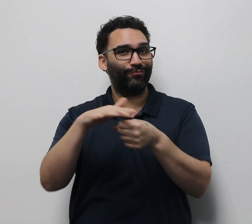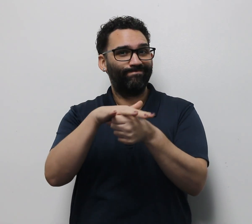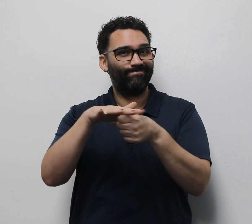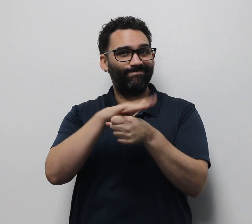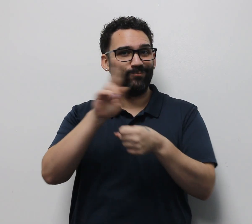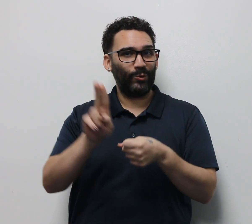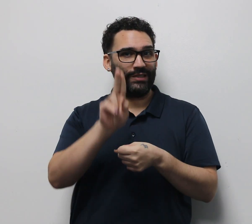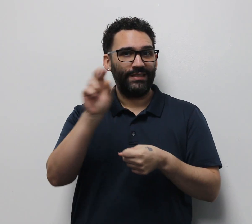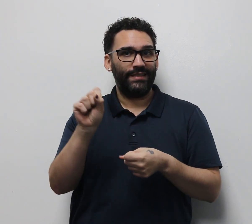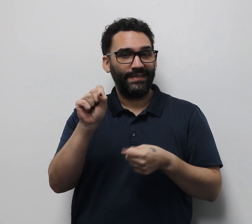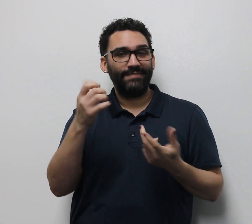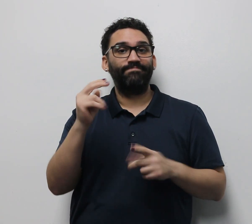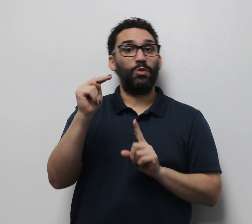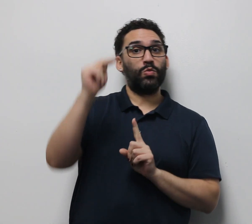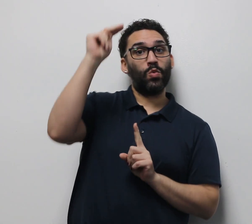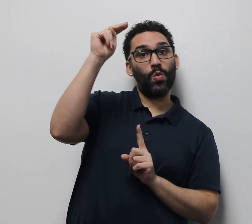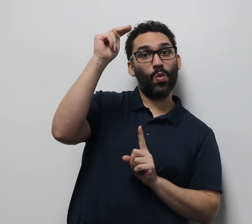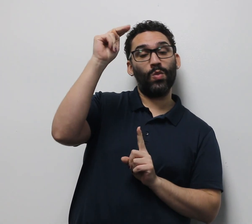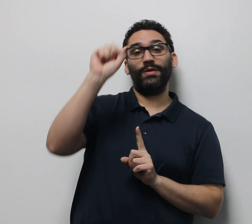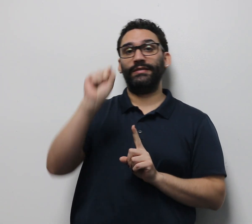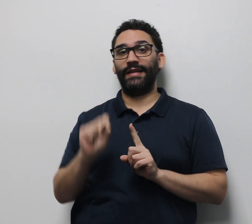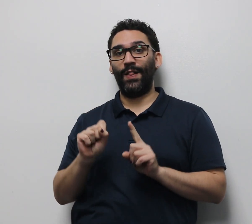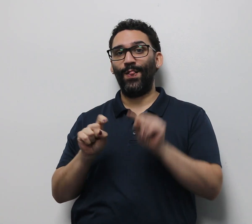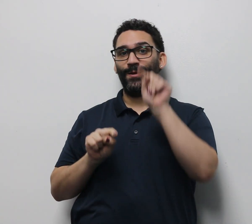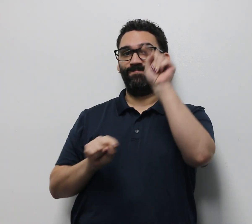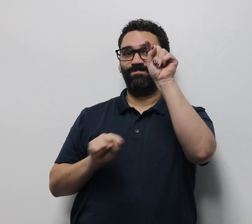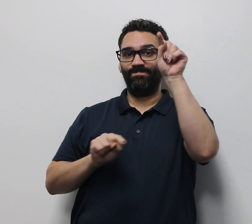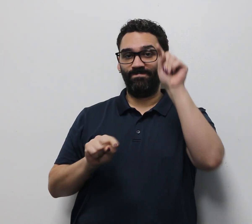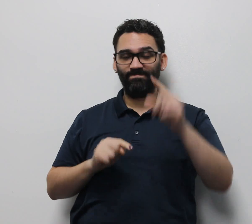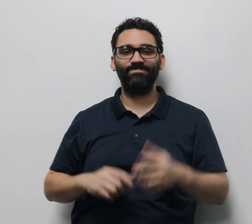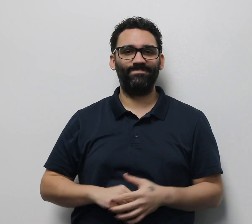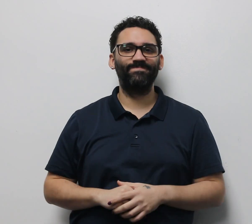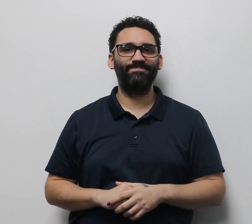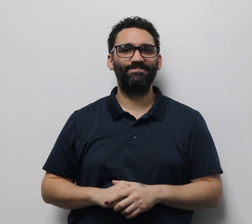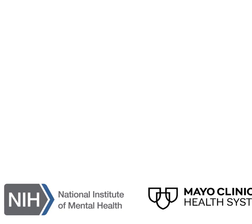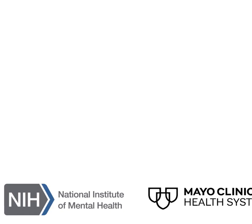may experience a different time frame compared to those who live in the south.